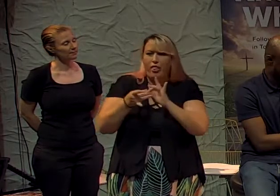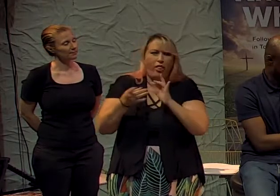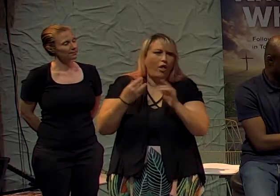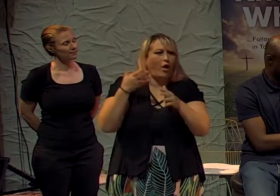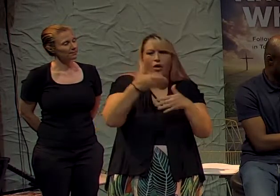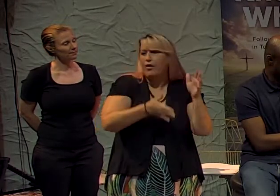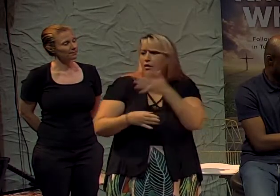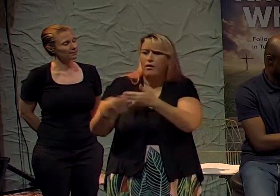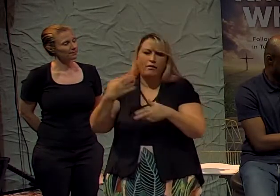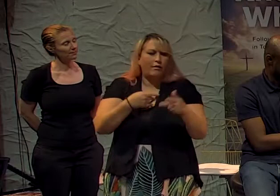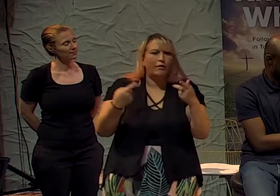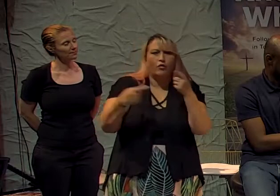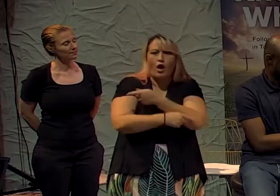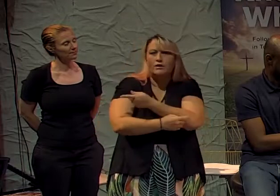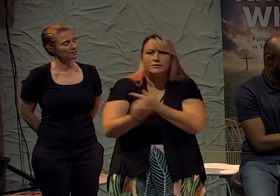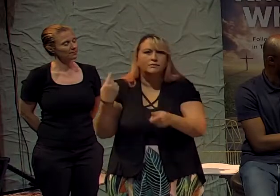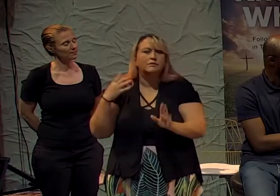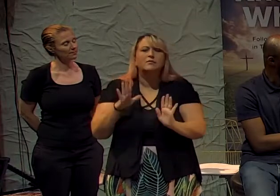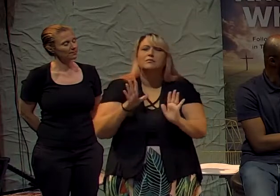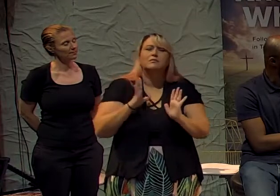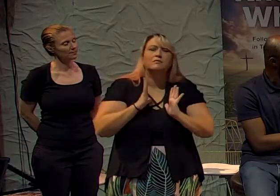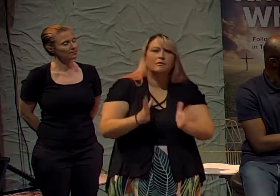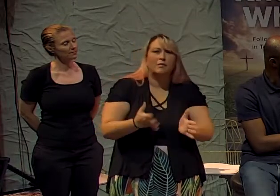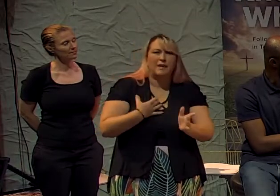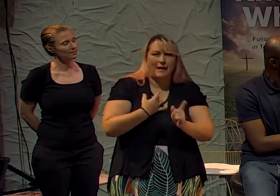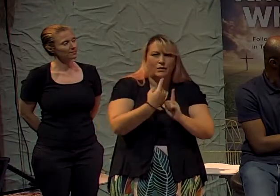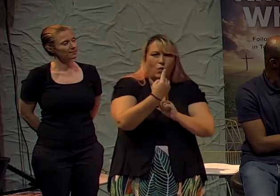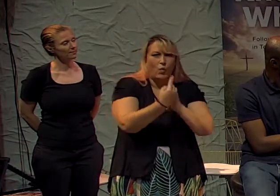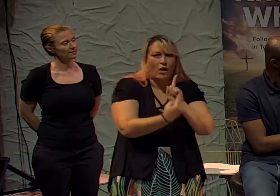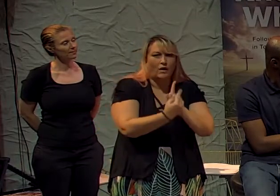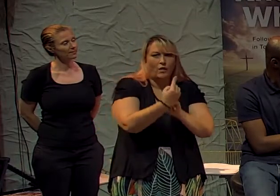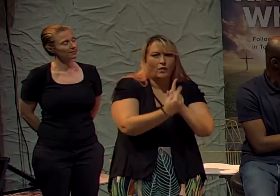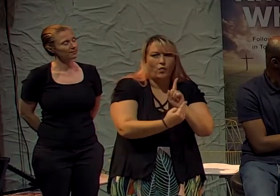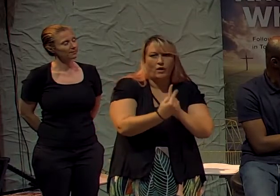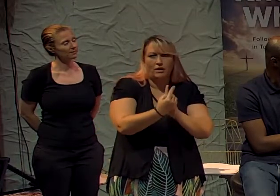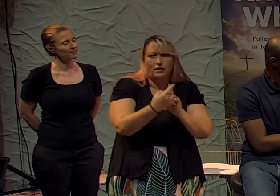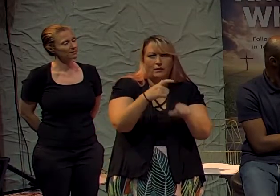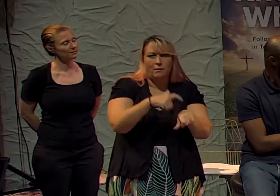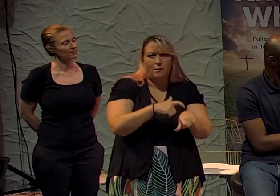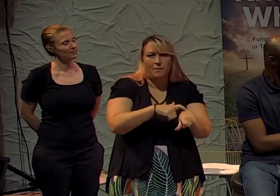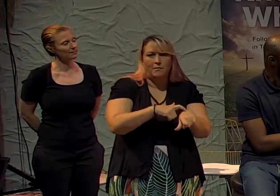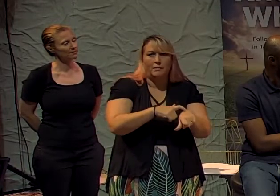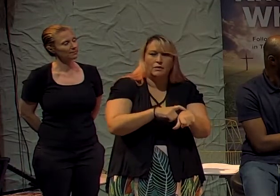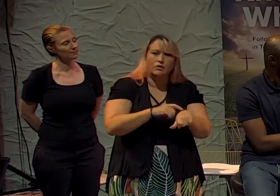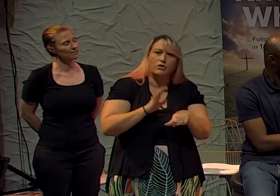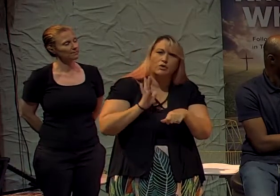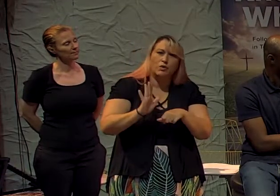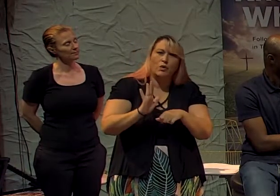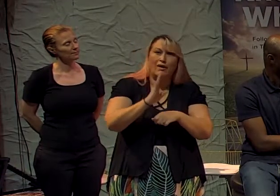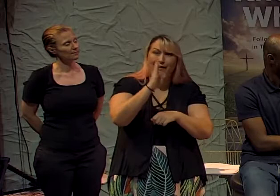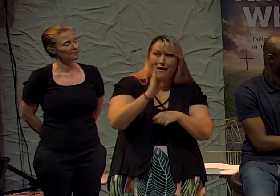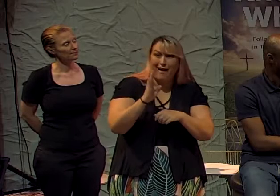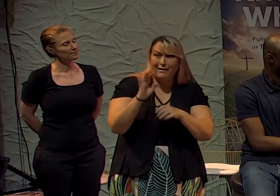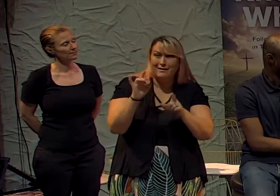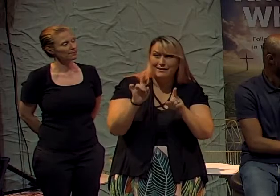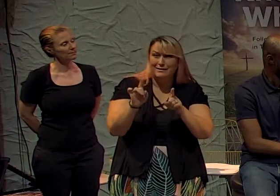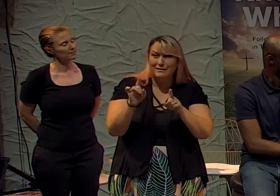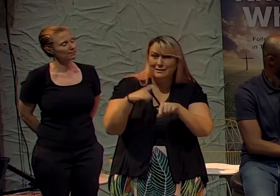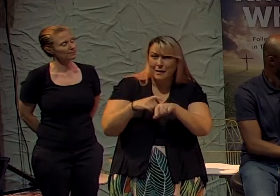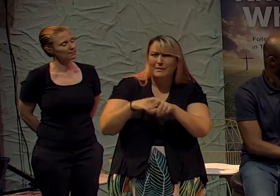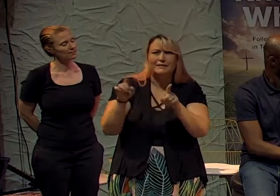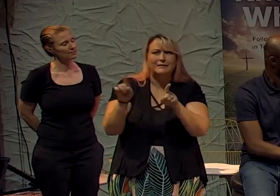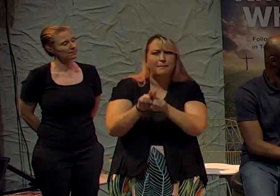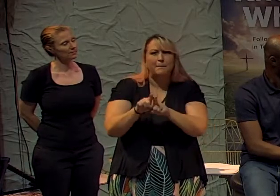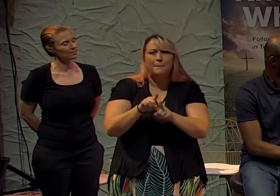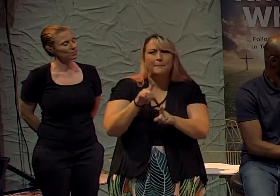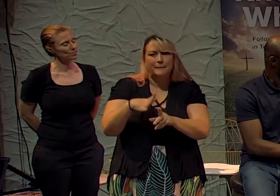we're all talking, but it's that one-on-one time. It's just, treat it like you and God's time. It's great to go out and go on a prayer